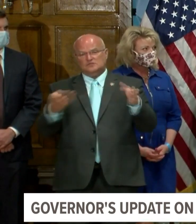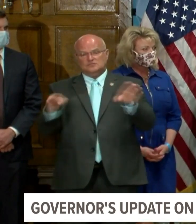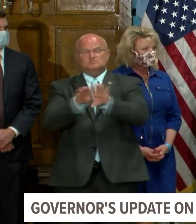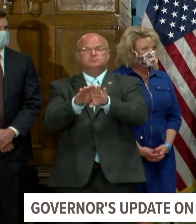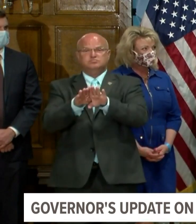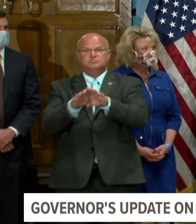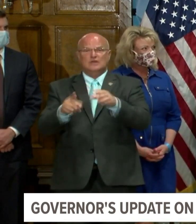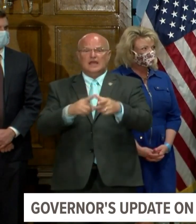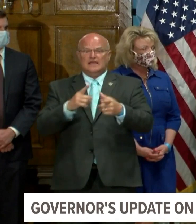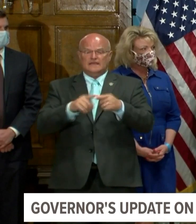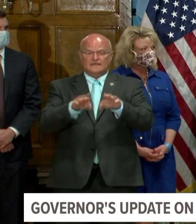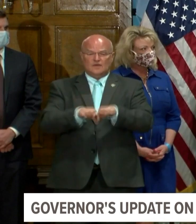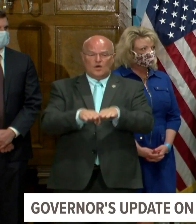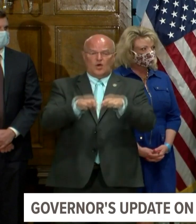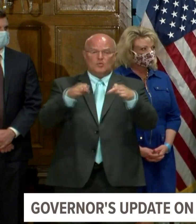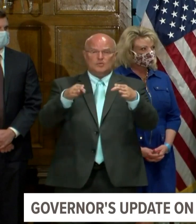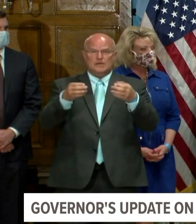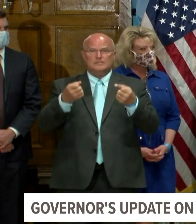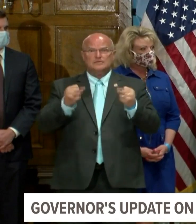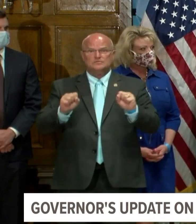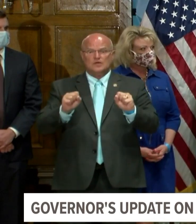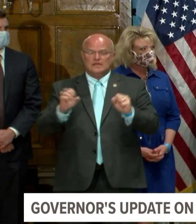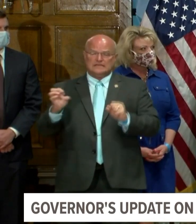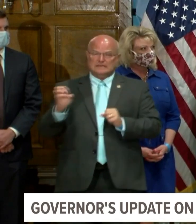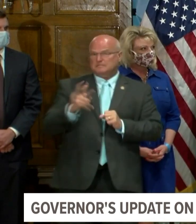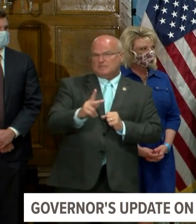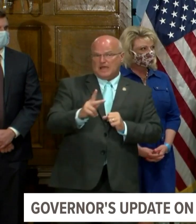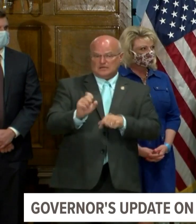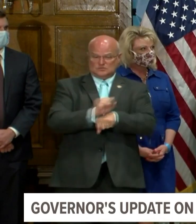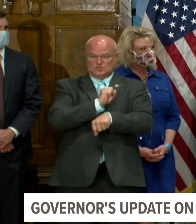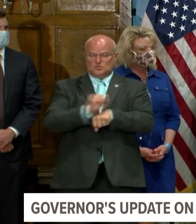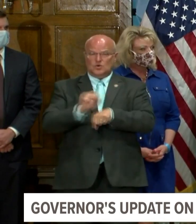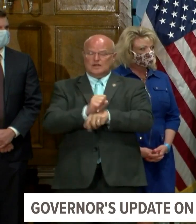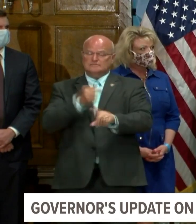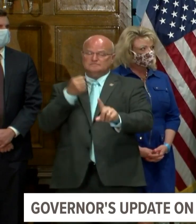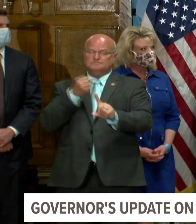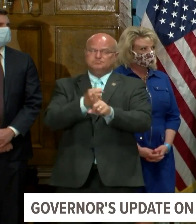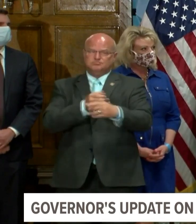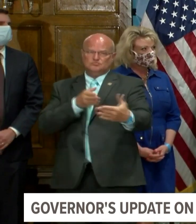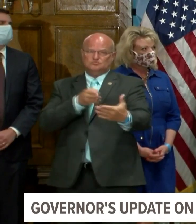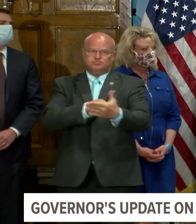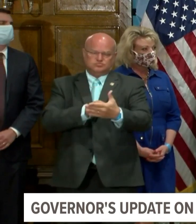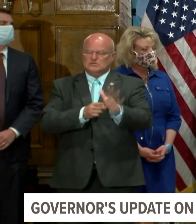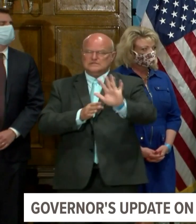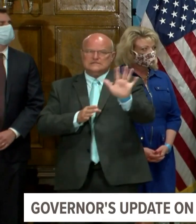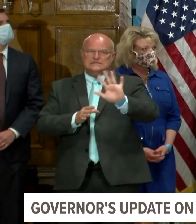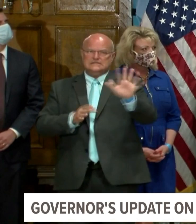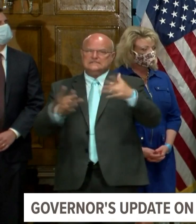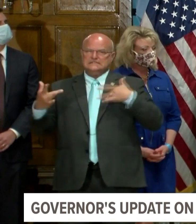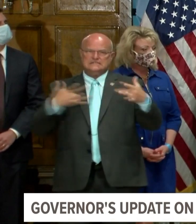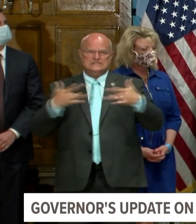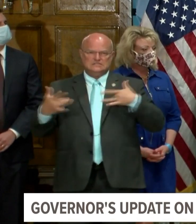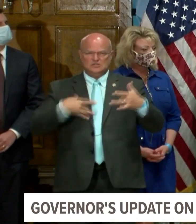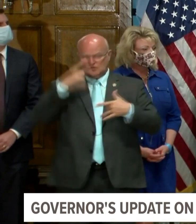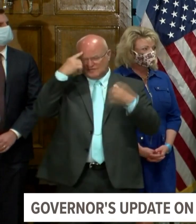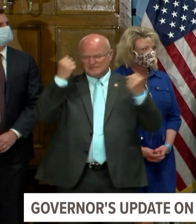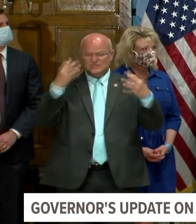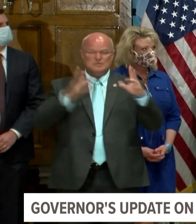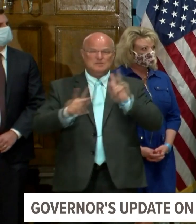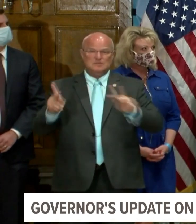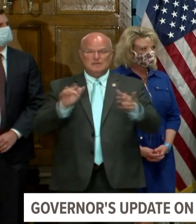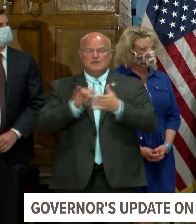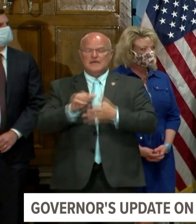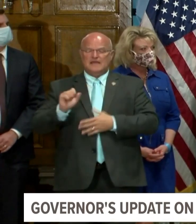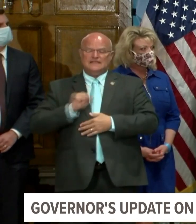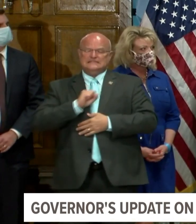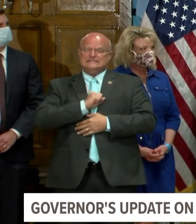now the thought that they're going to open up, try to get back on their feet, and be hit with lawsuits was just something that was a real concern to so many that the